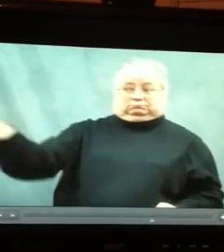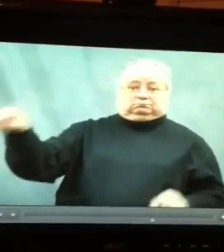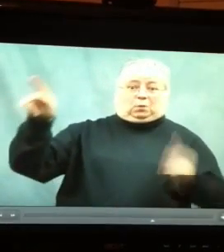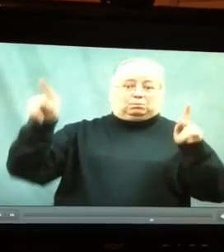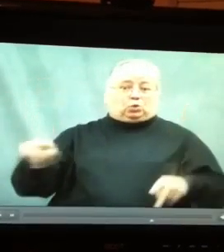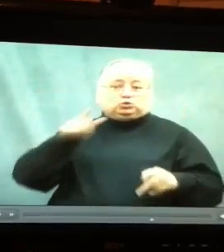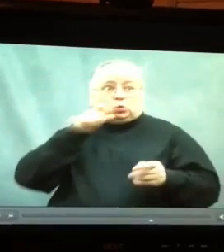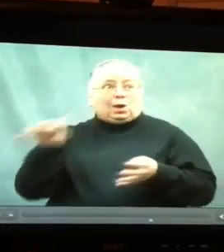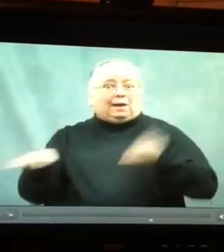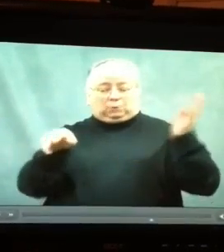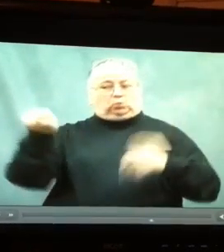with it.